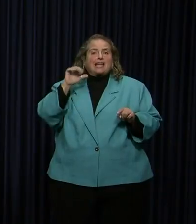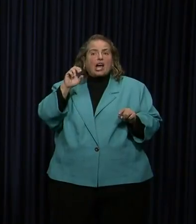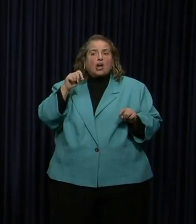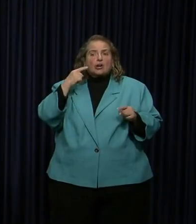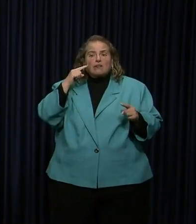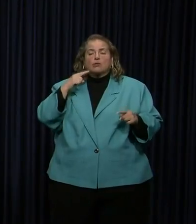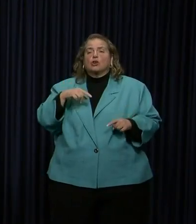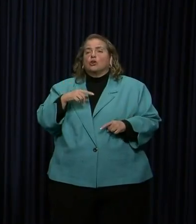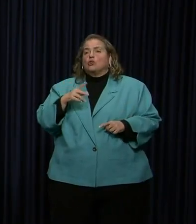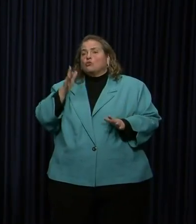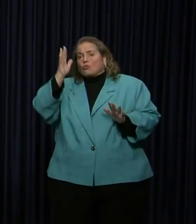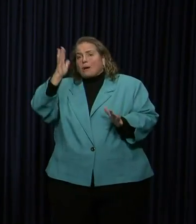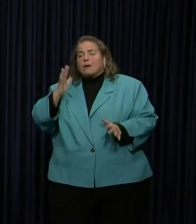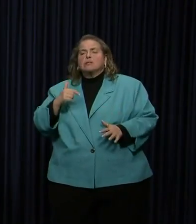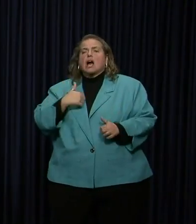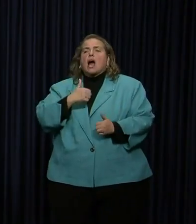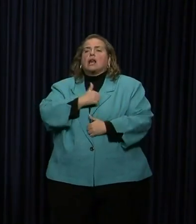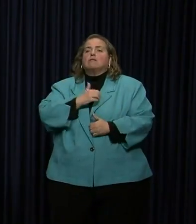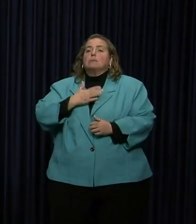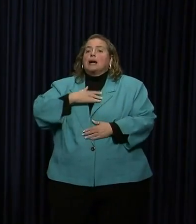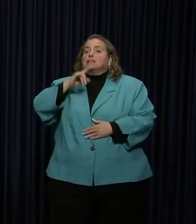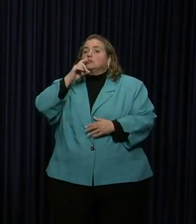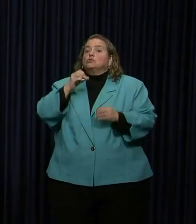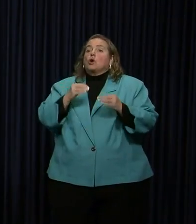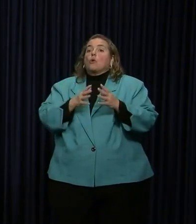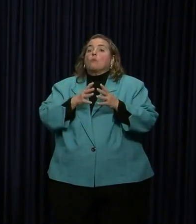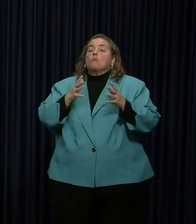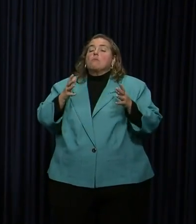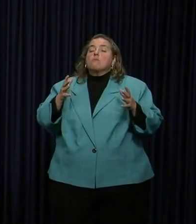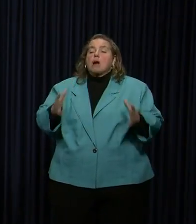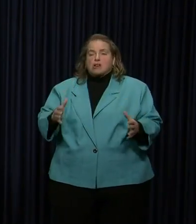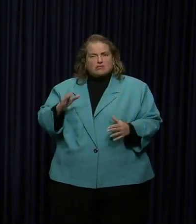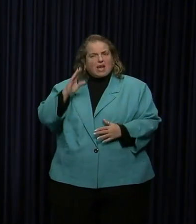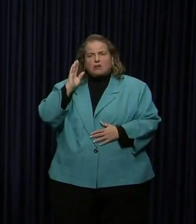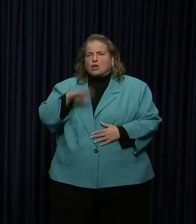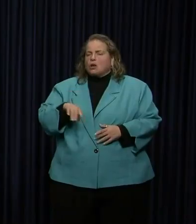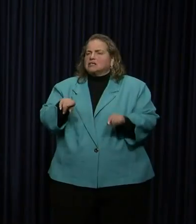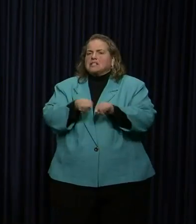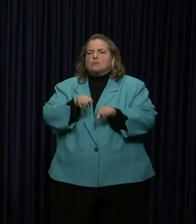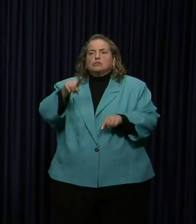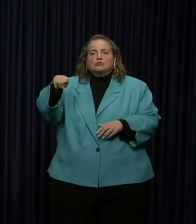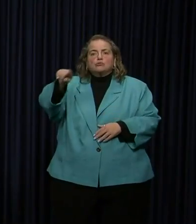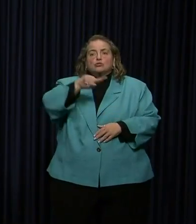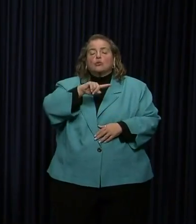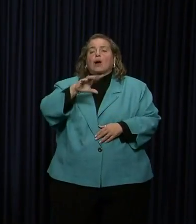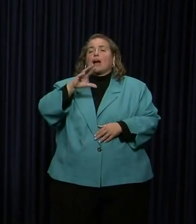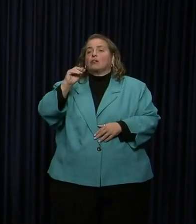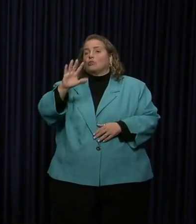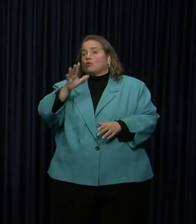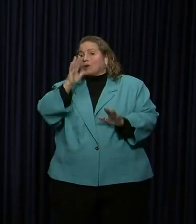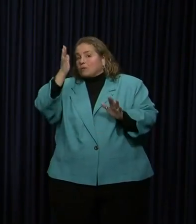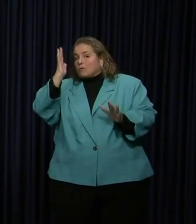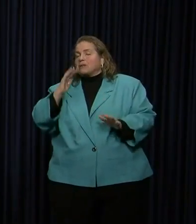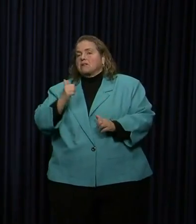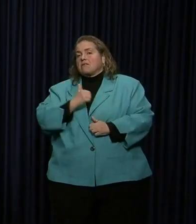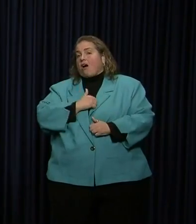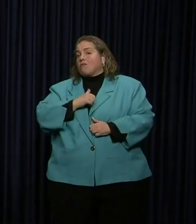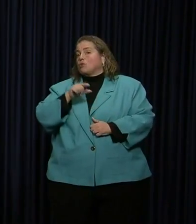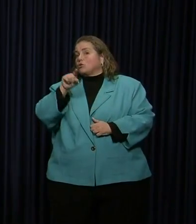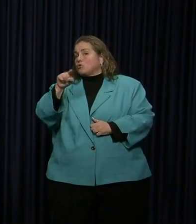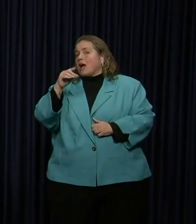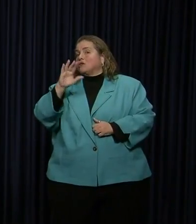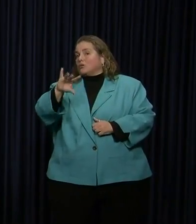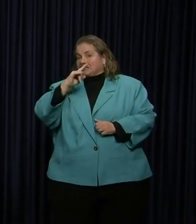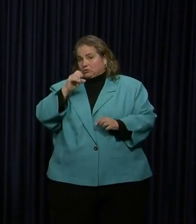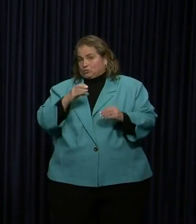grandparents, I love my kids so much, like I know your caregivers love you so much.